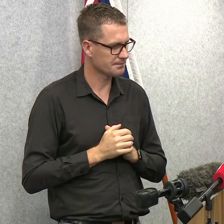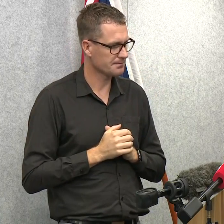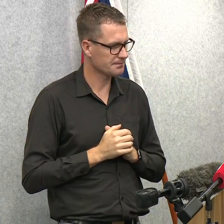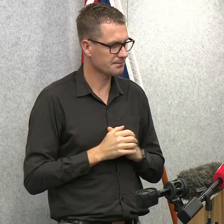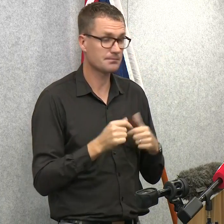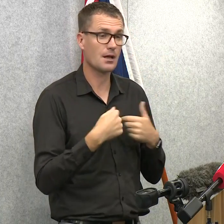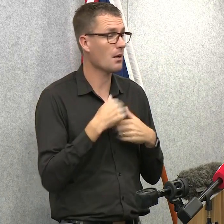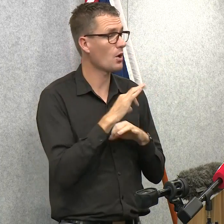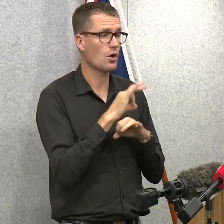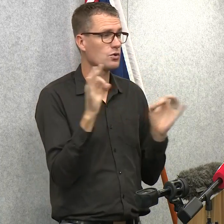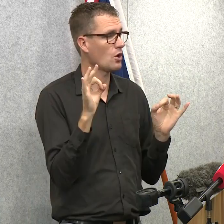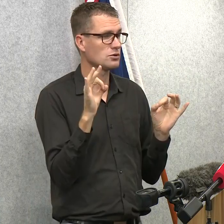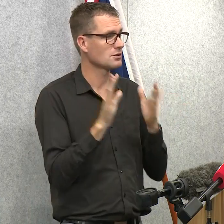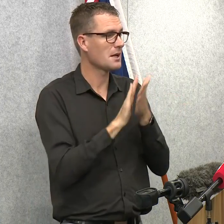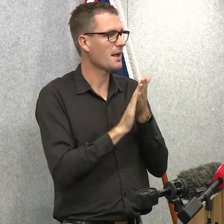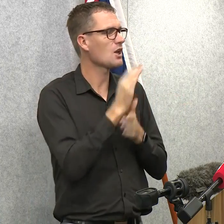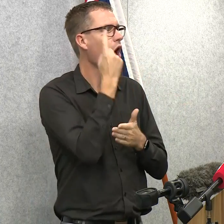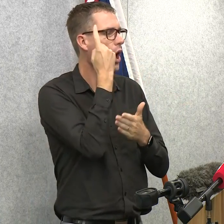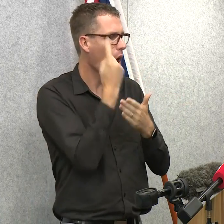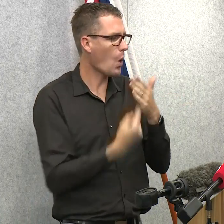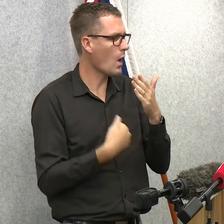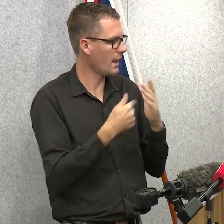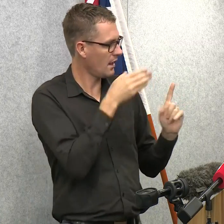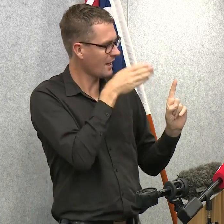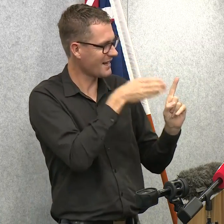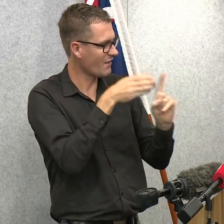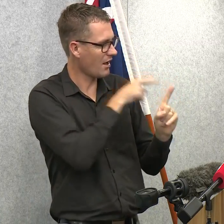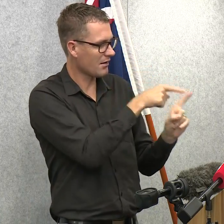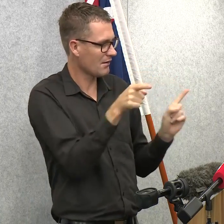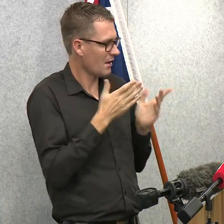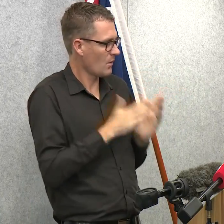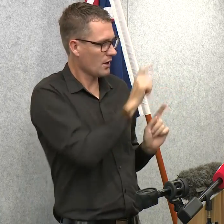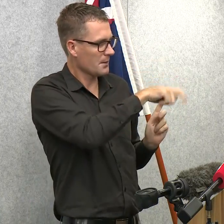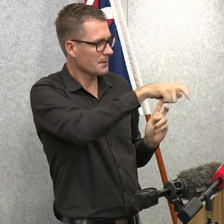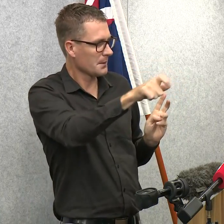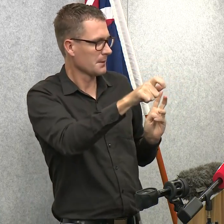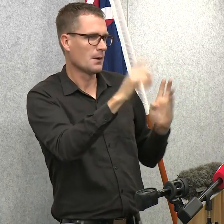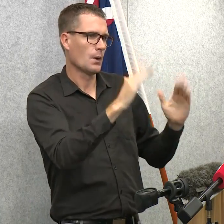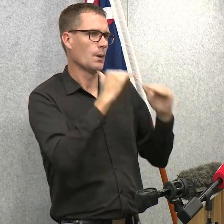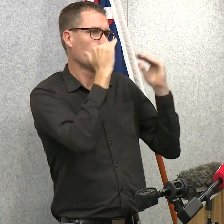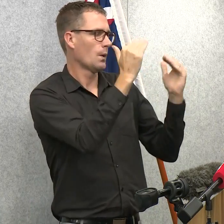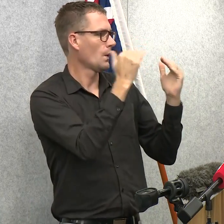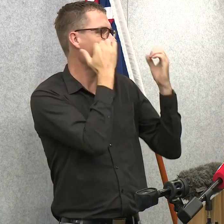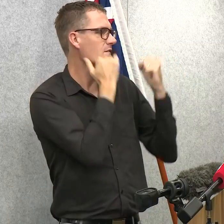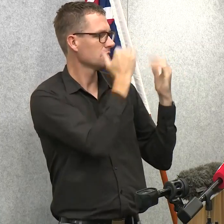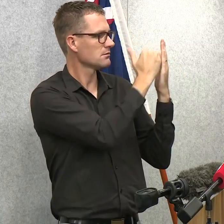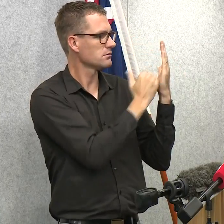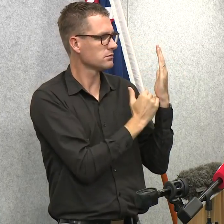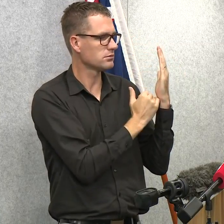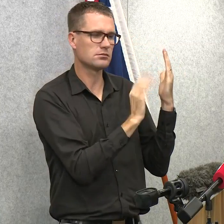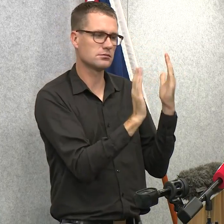delivering to the coroner an evidential standard for identification. We must prove for